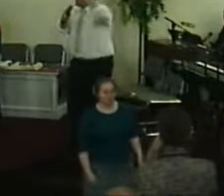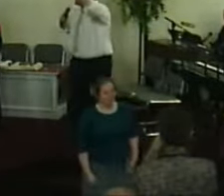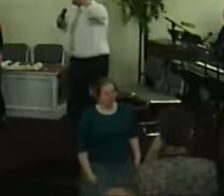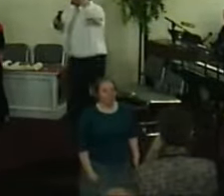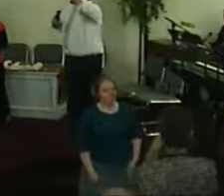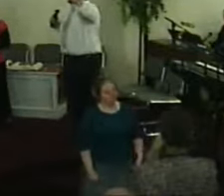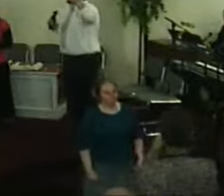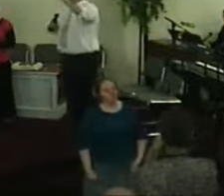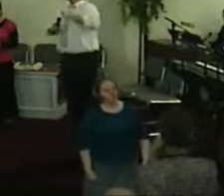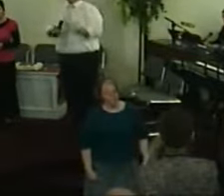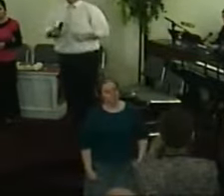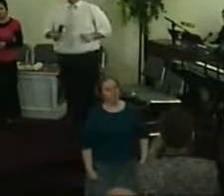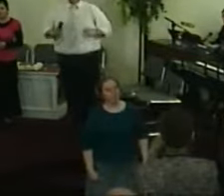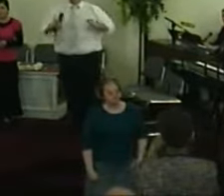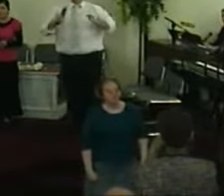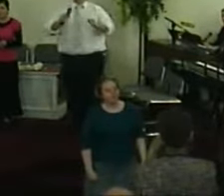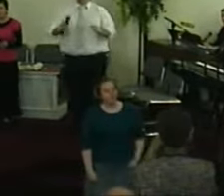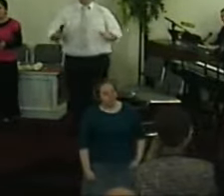against?